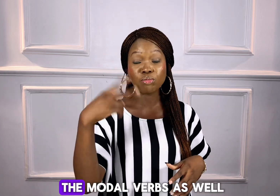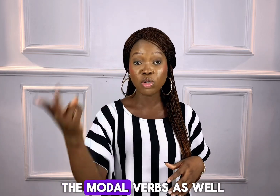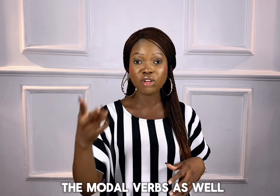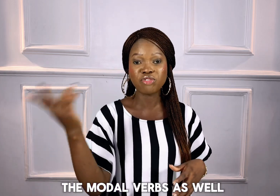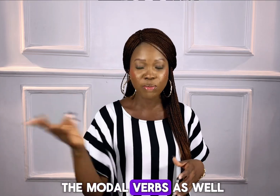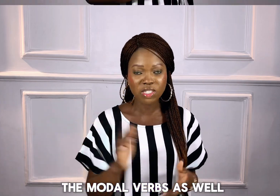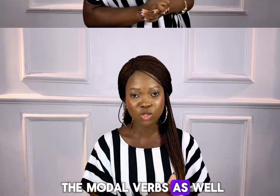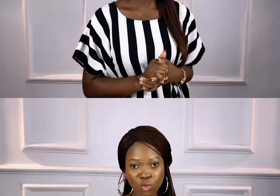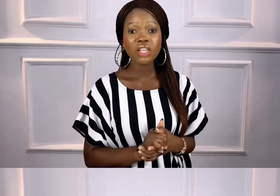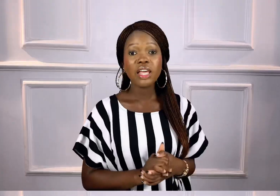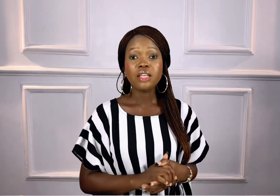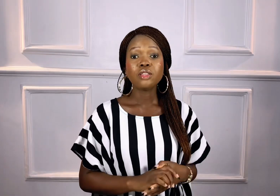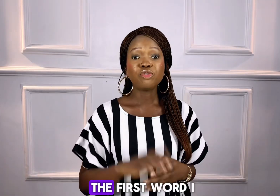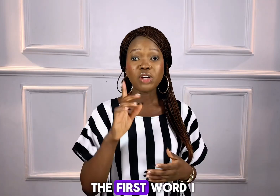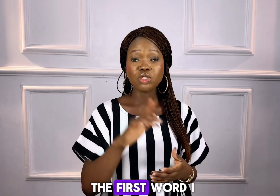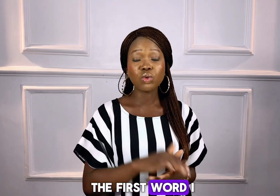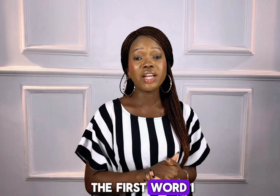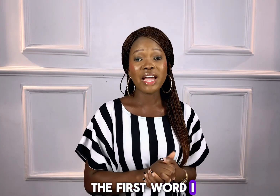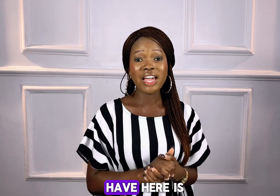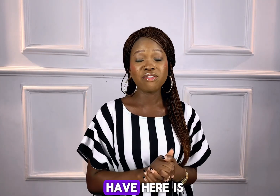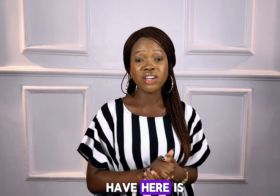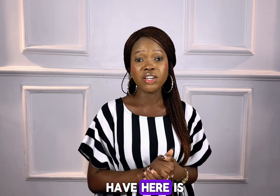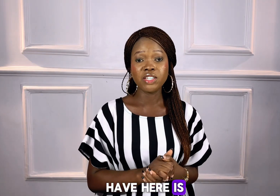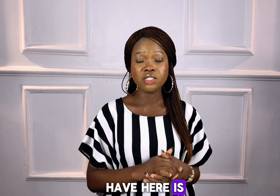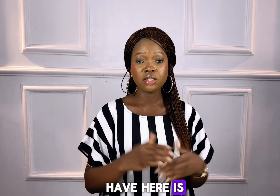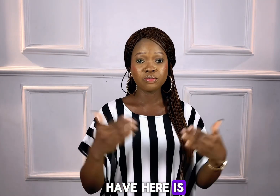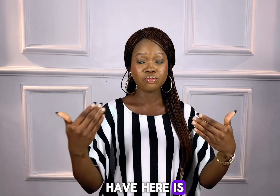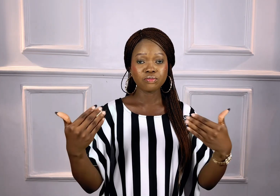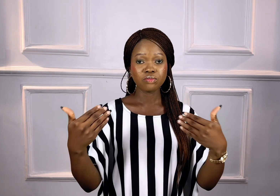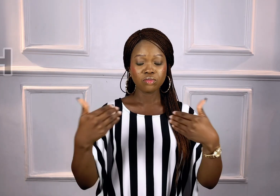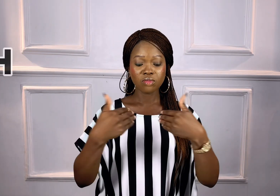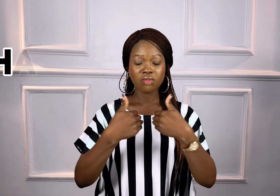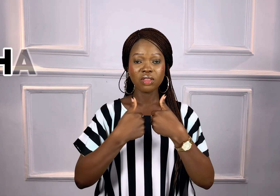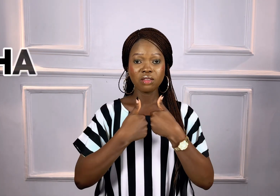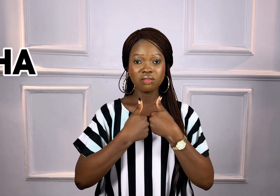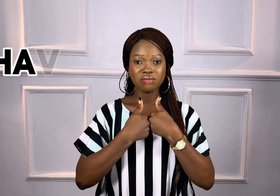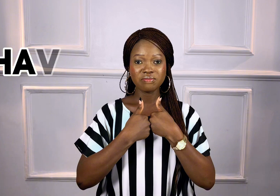modal verbs as well. The first word I have here is